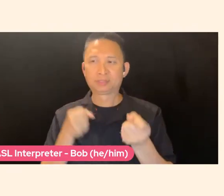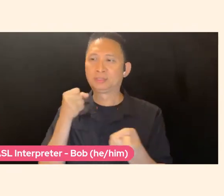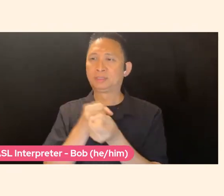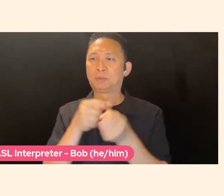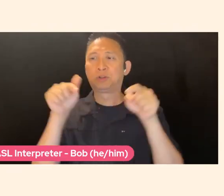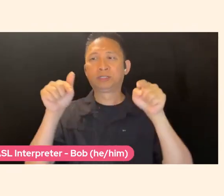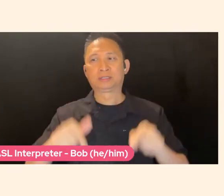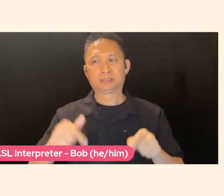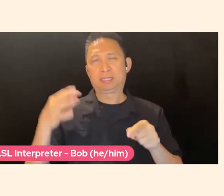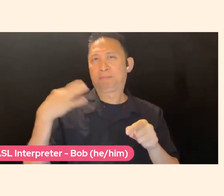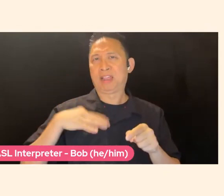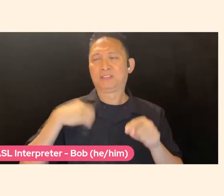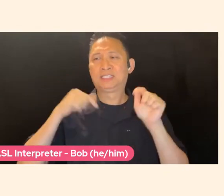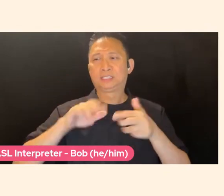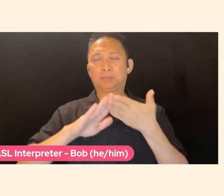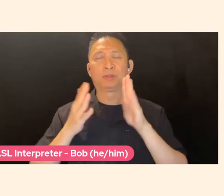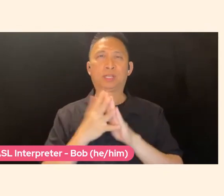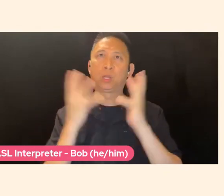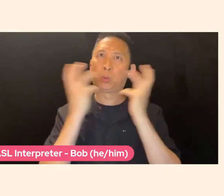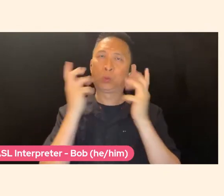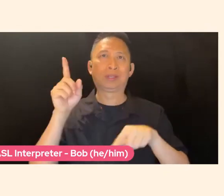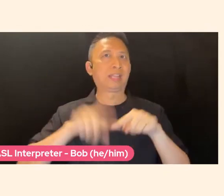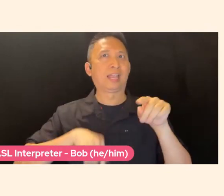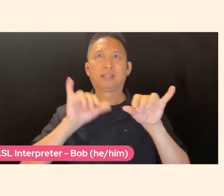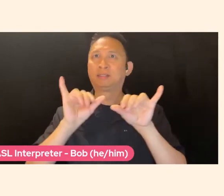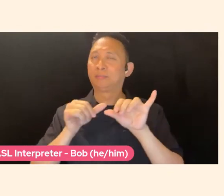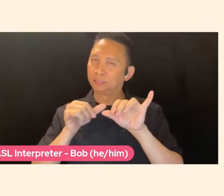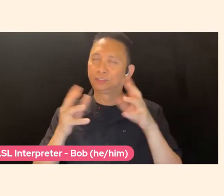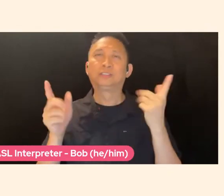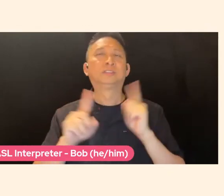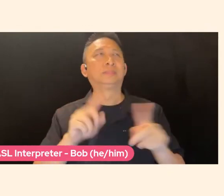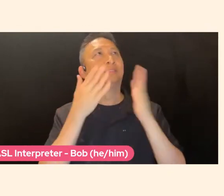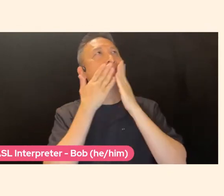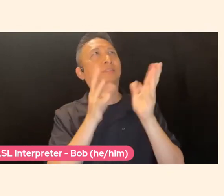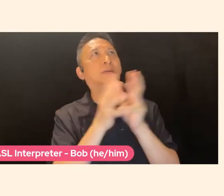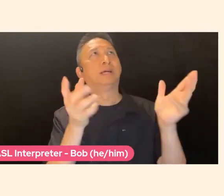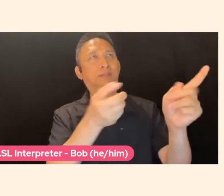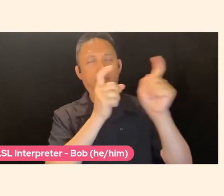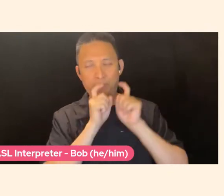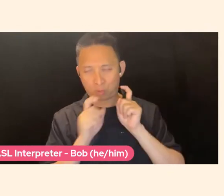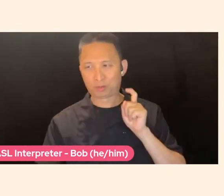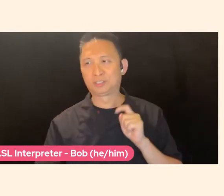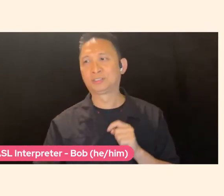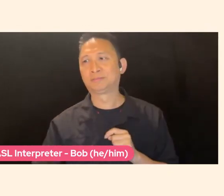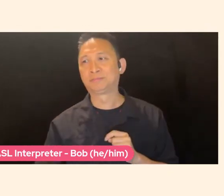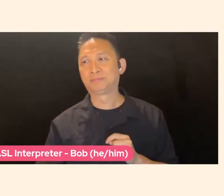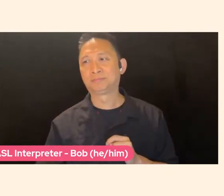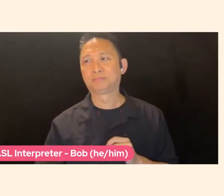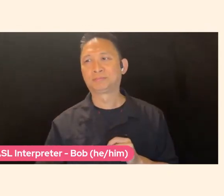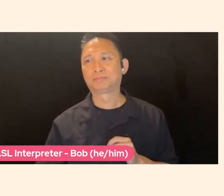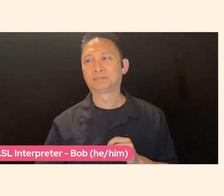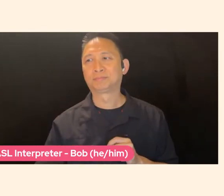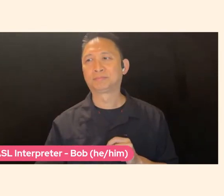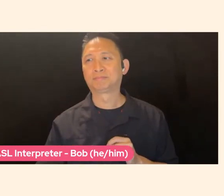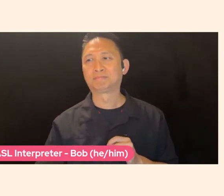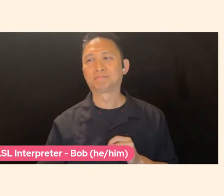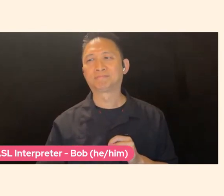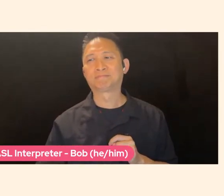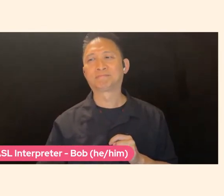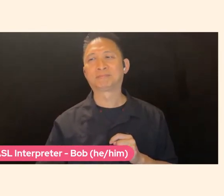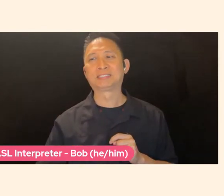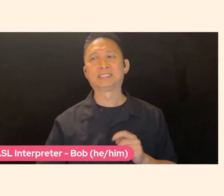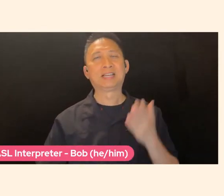is immeasurable, and we are deeply appreciative of their support. And lastly, thank you to Tuttle Co. for their